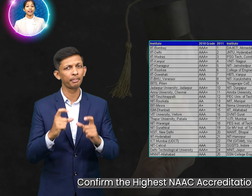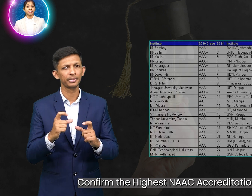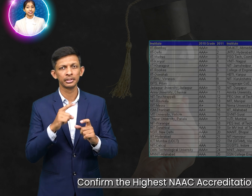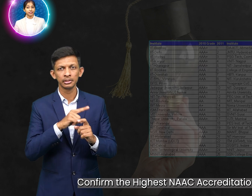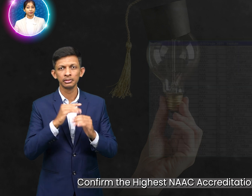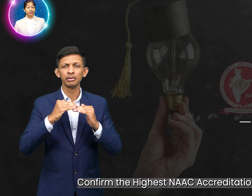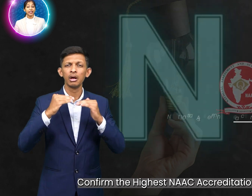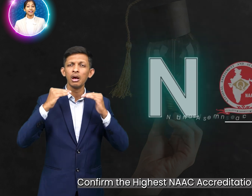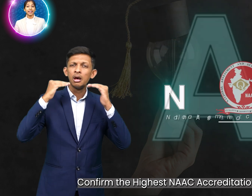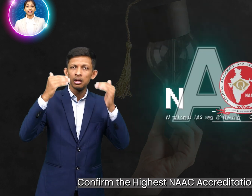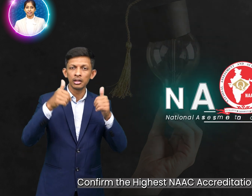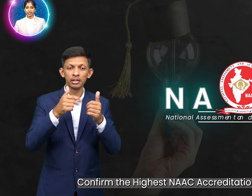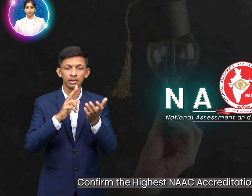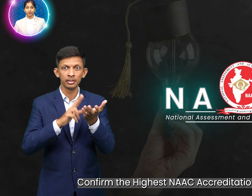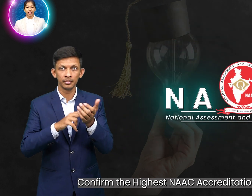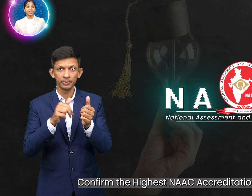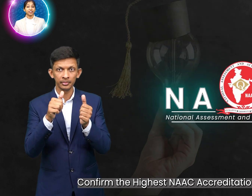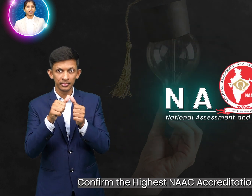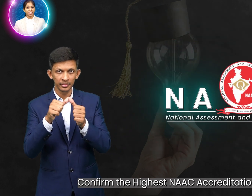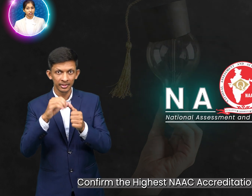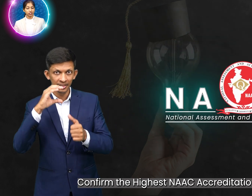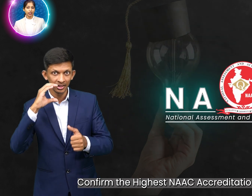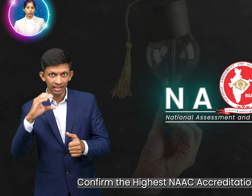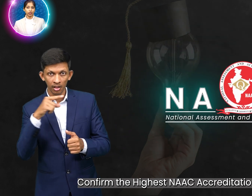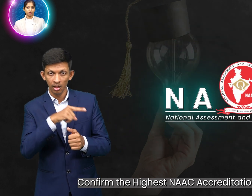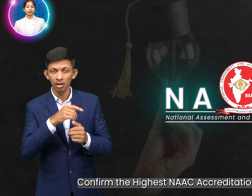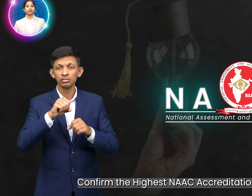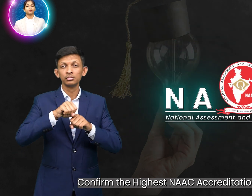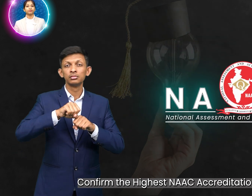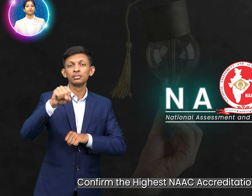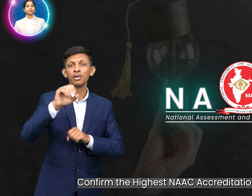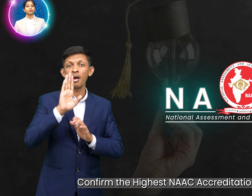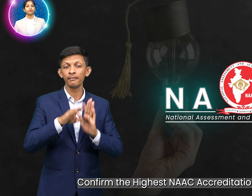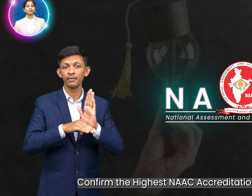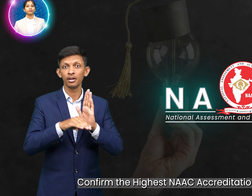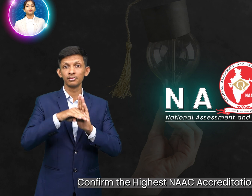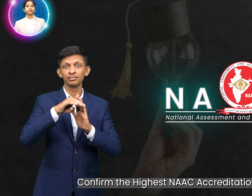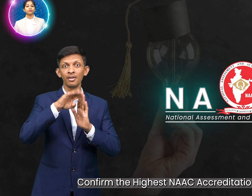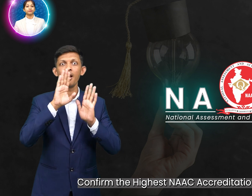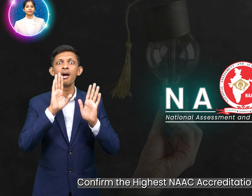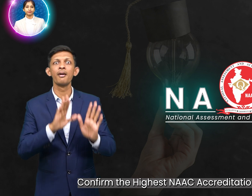Confirm the highest NAAC accreditation level.